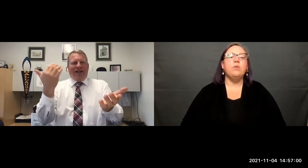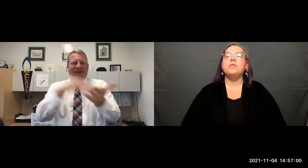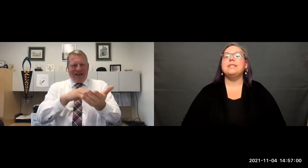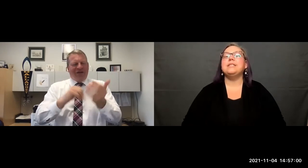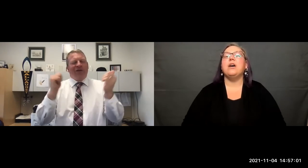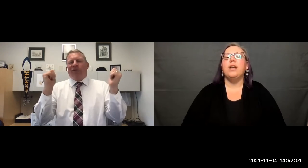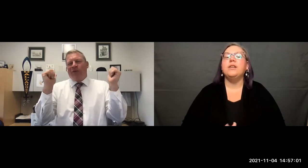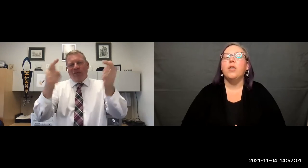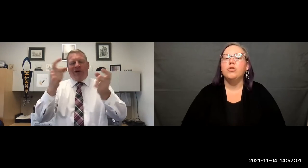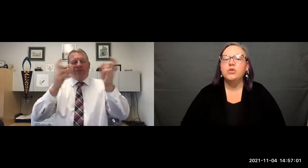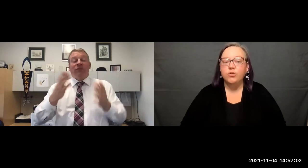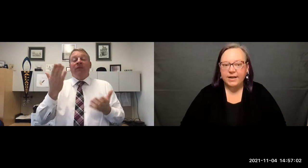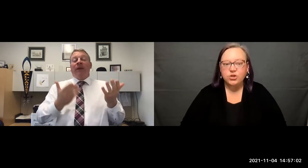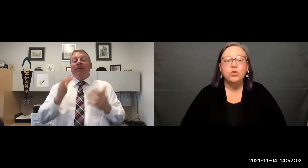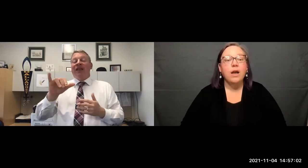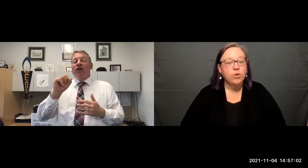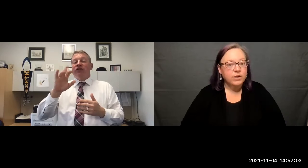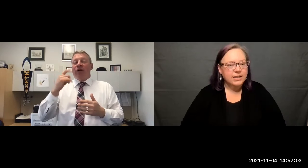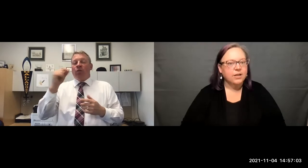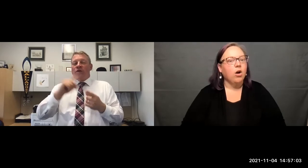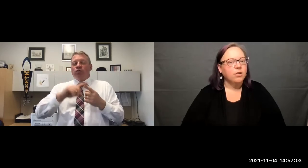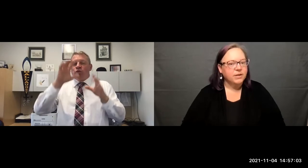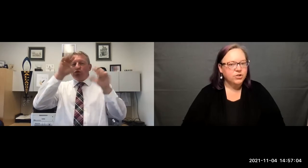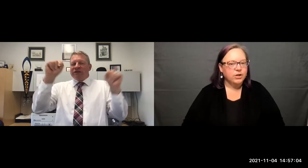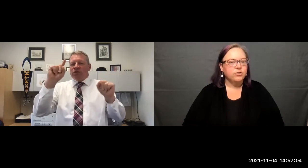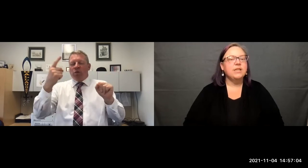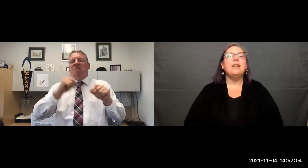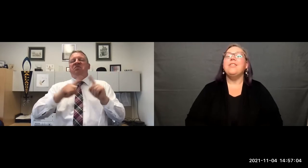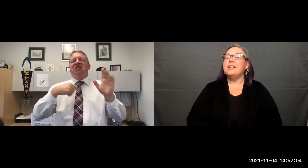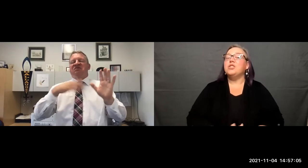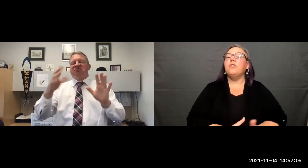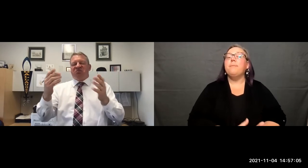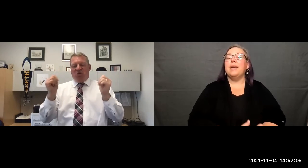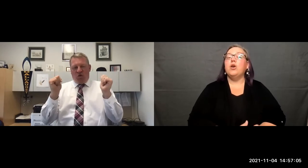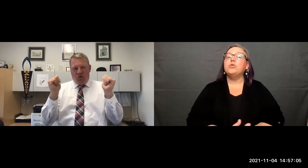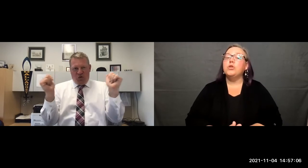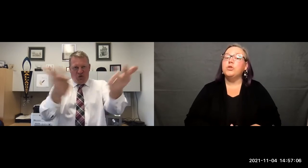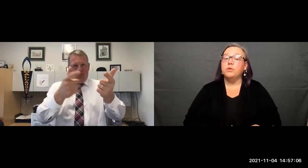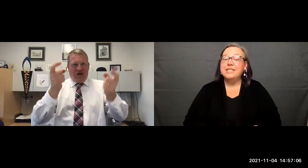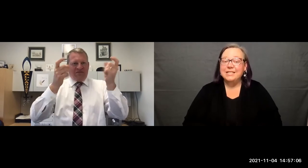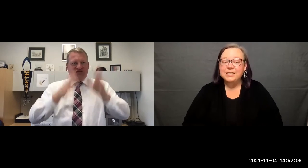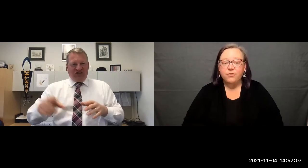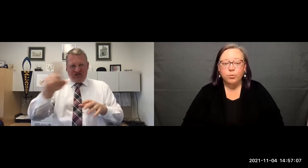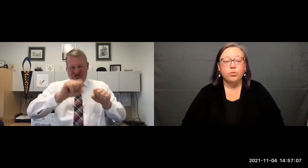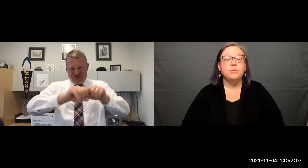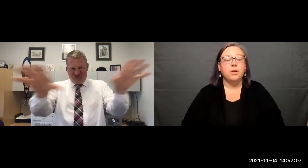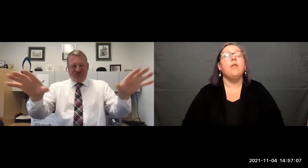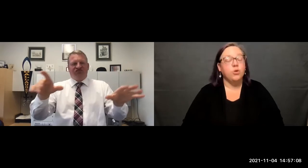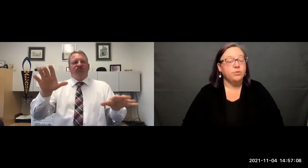will send out another survey to everyone again, all administrators. That survey may go to the superintendents of your